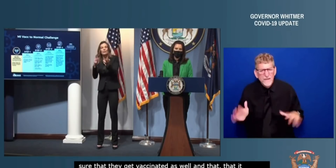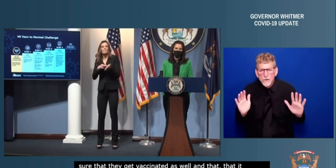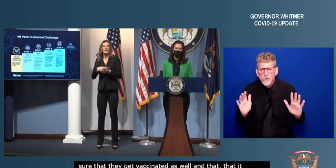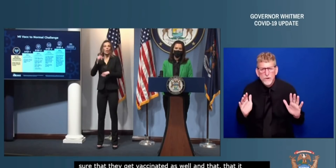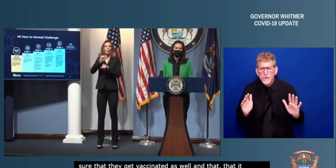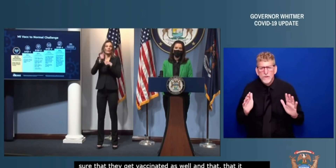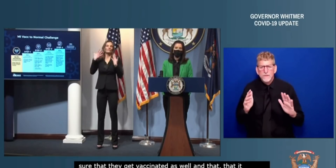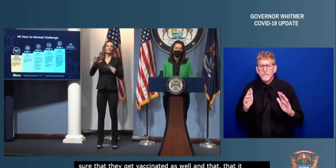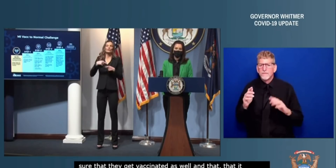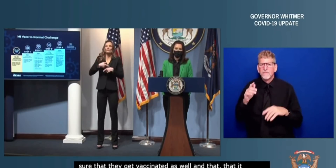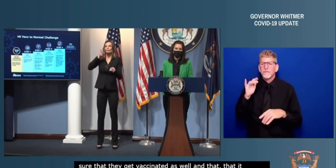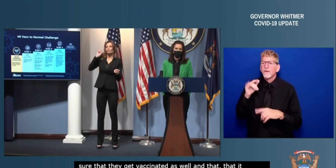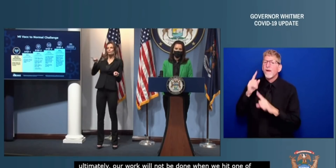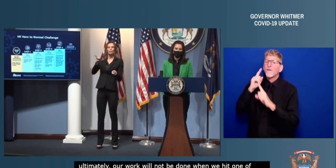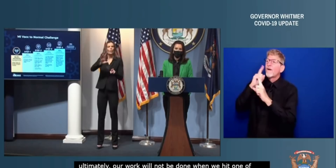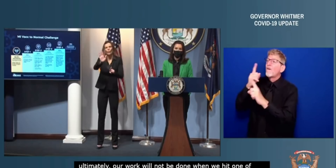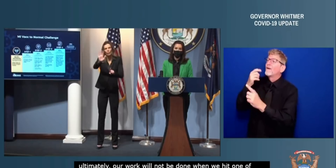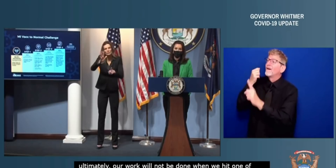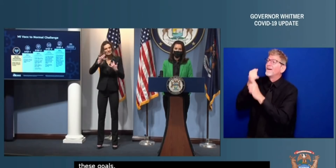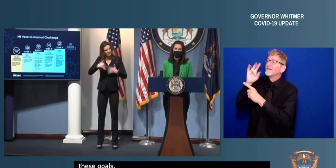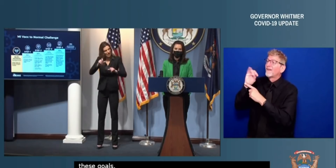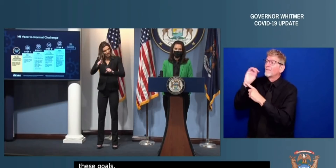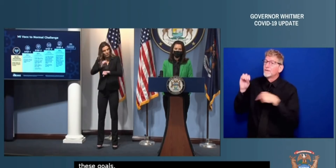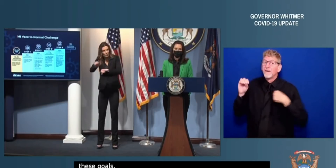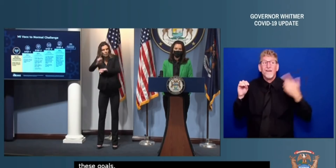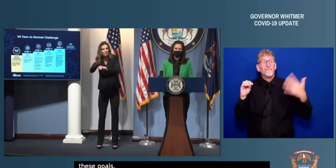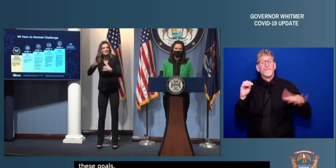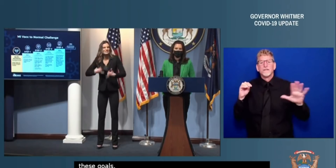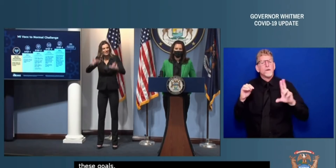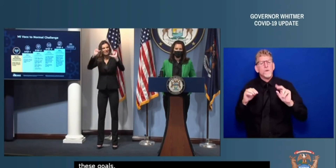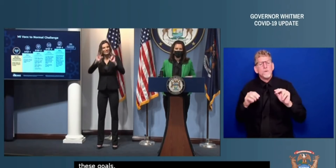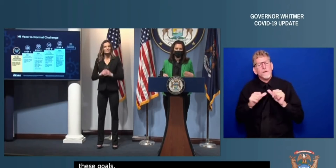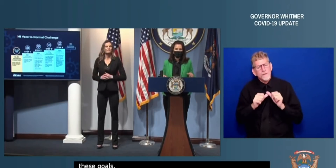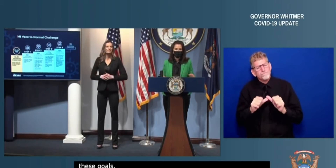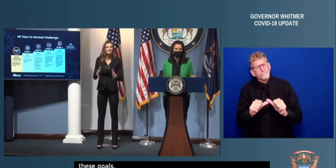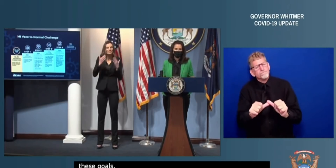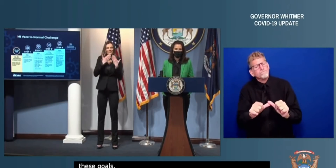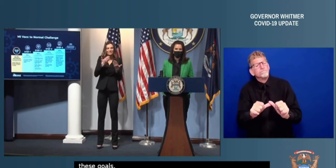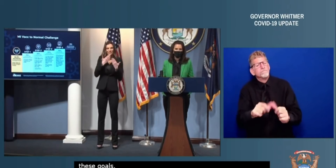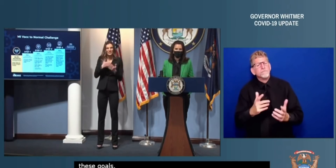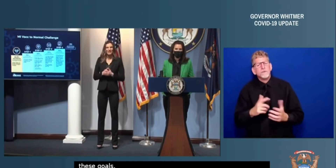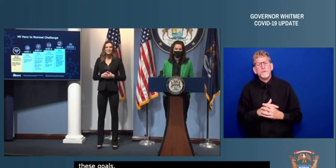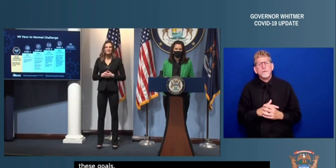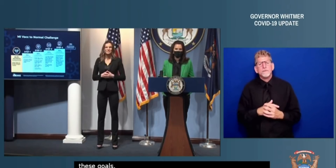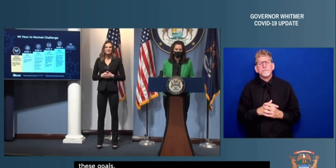can enjoy a lot of things that we've all been craving when we do. All